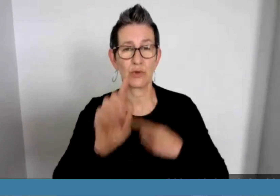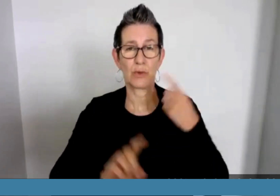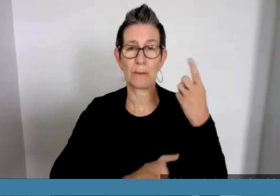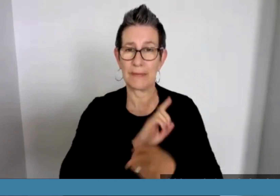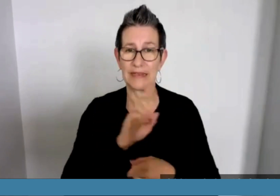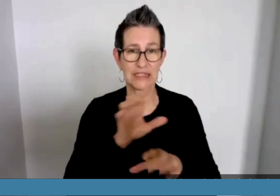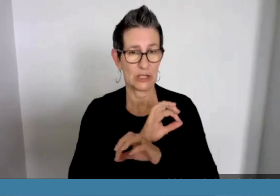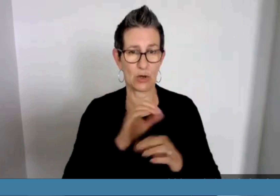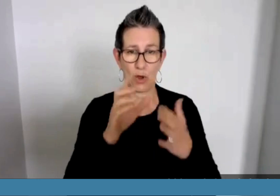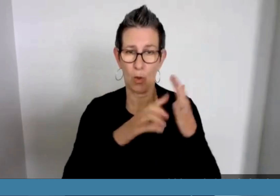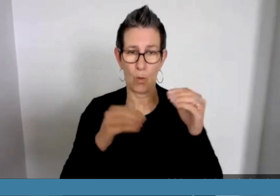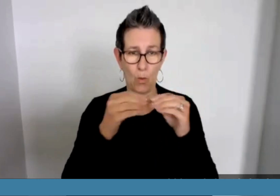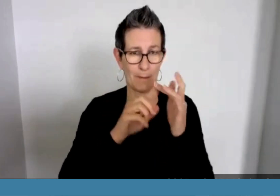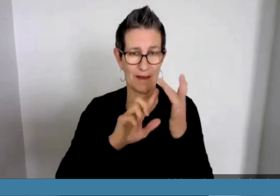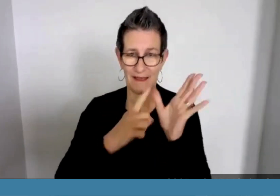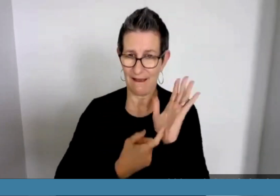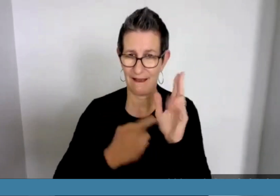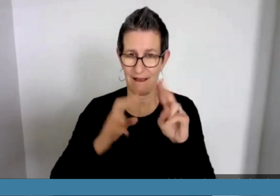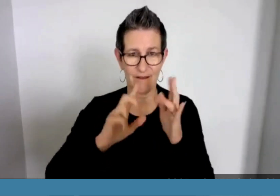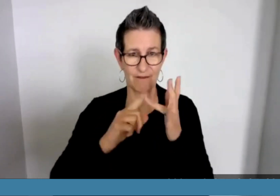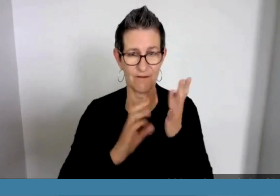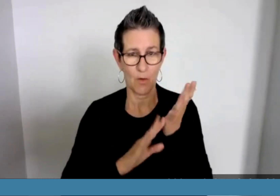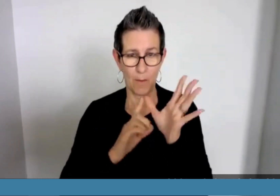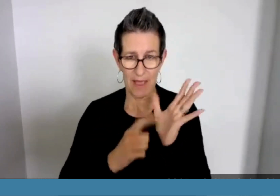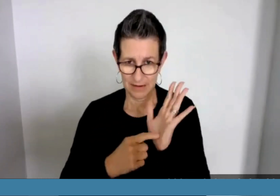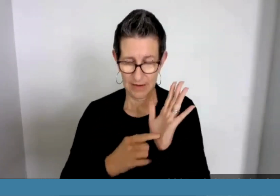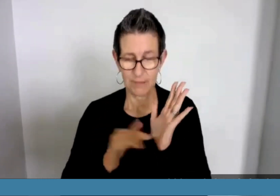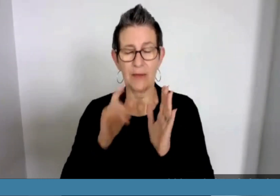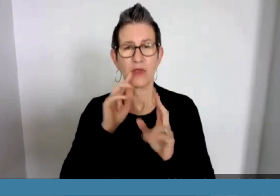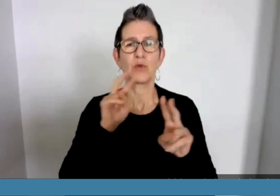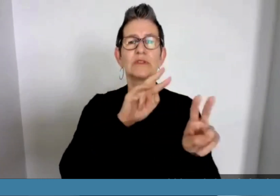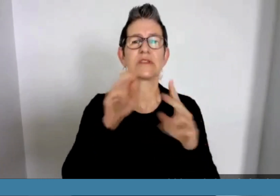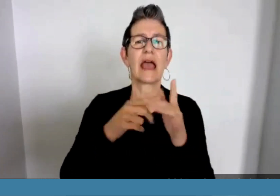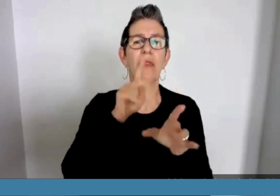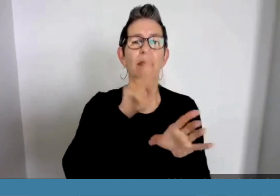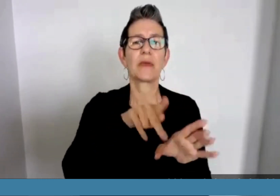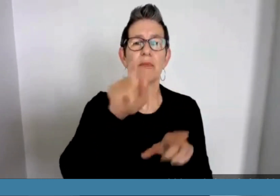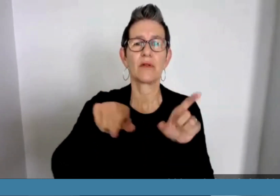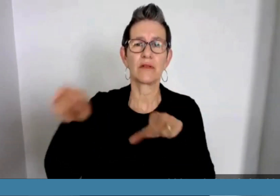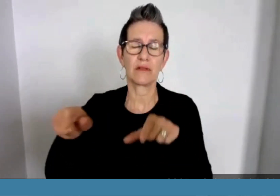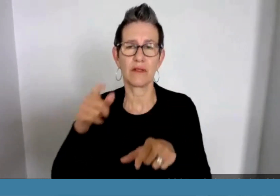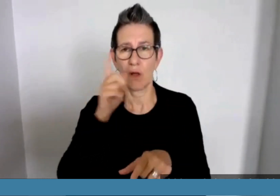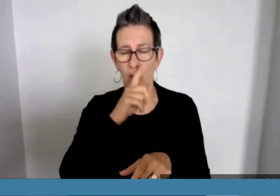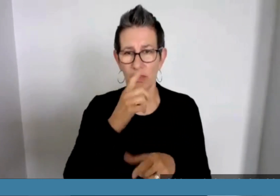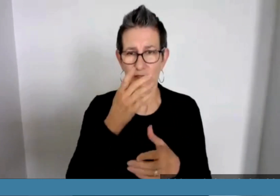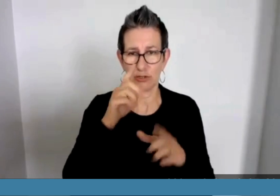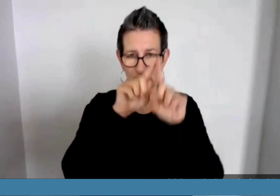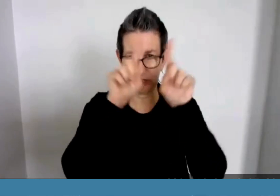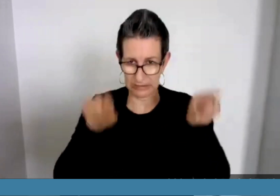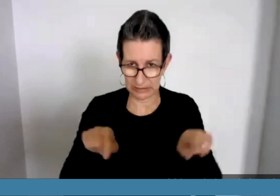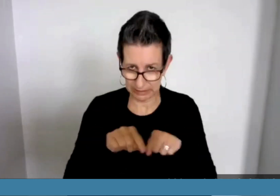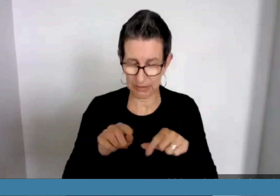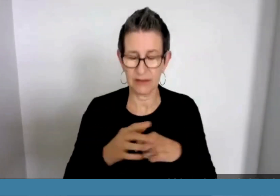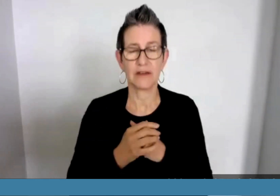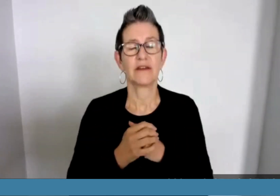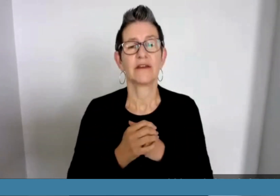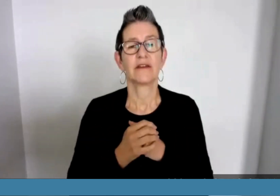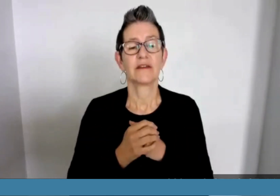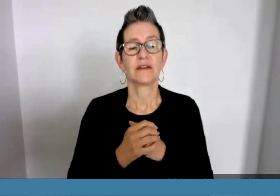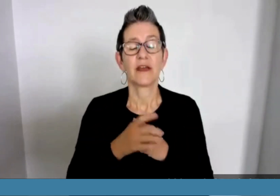webinar. This means you may see other participants on your screen, and you have the option to adjust your view